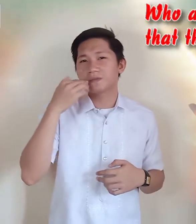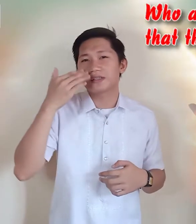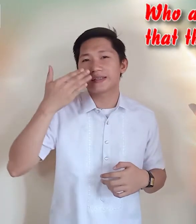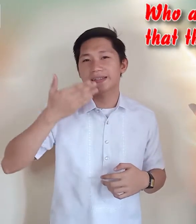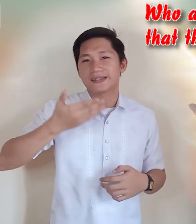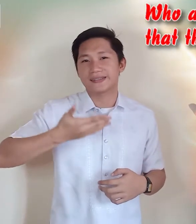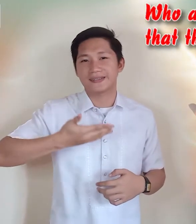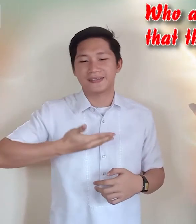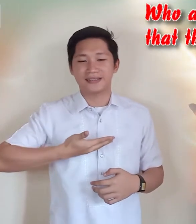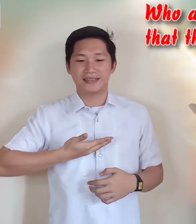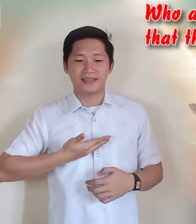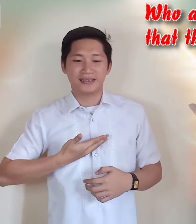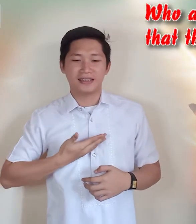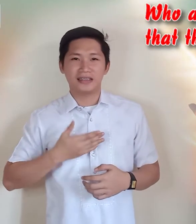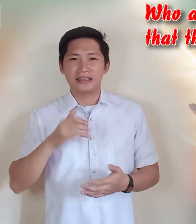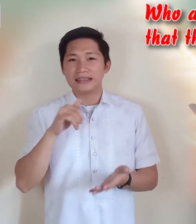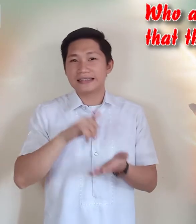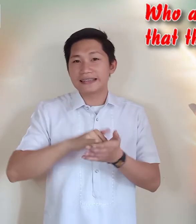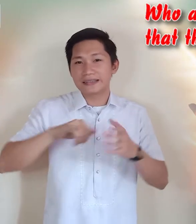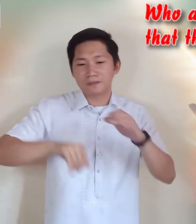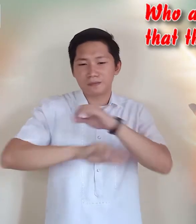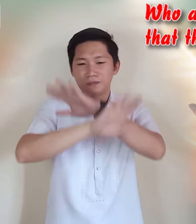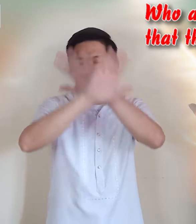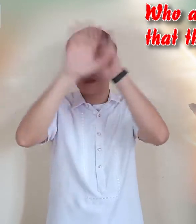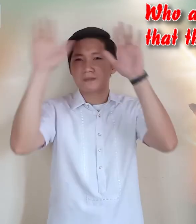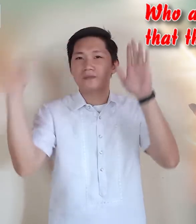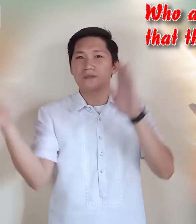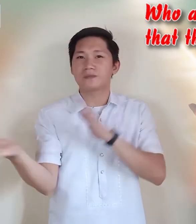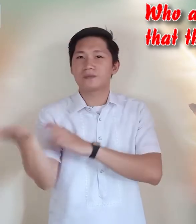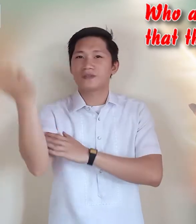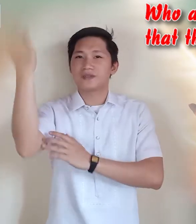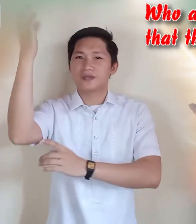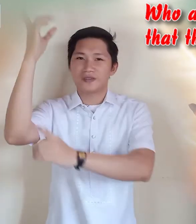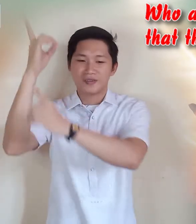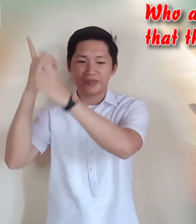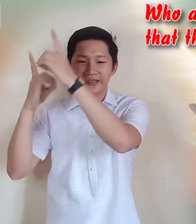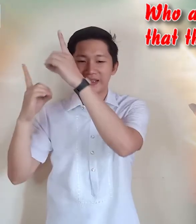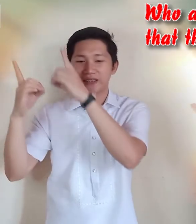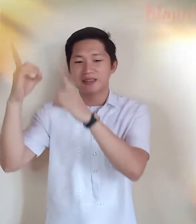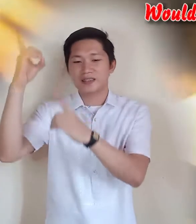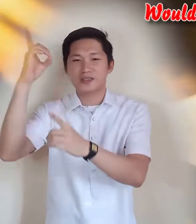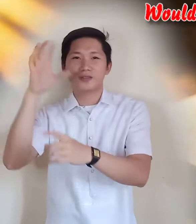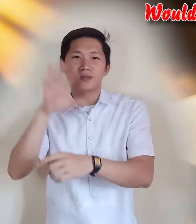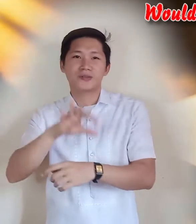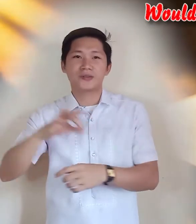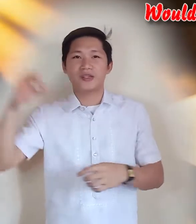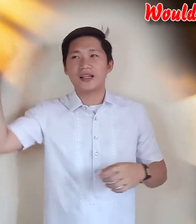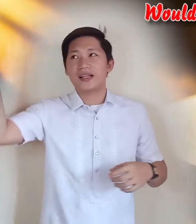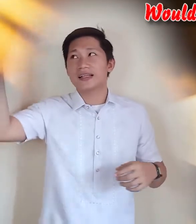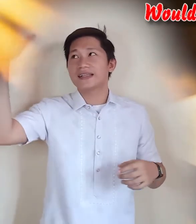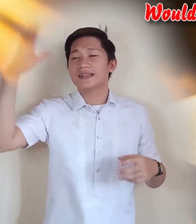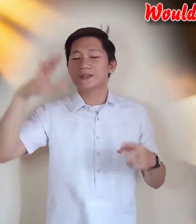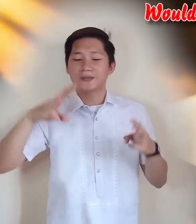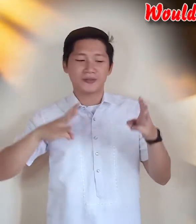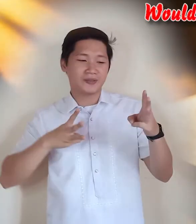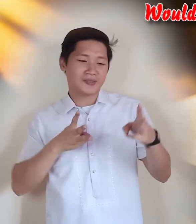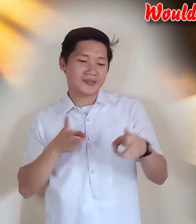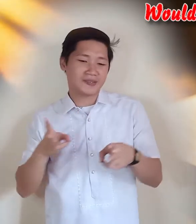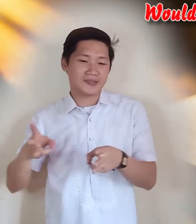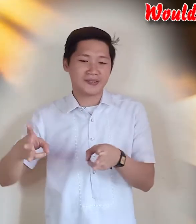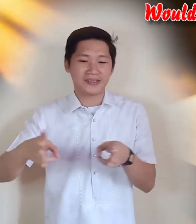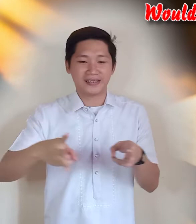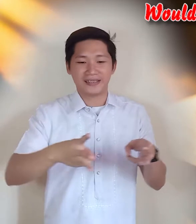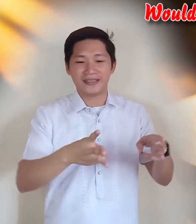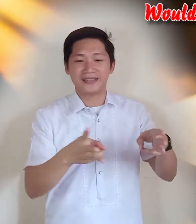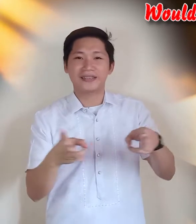Who am I that the bright and morning star would choose to light the